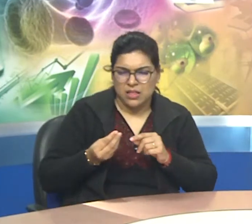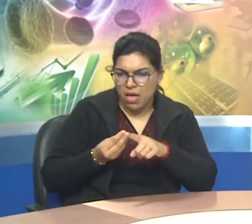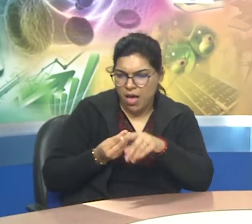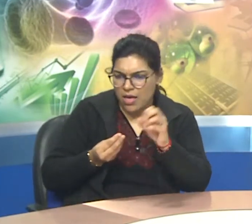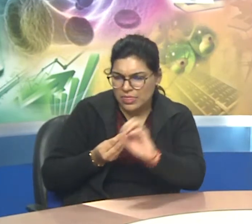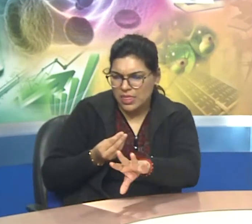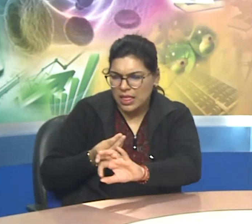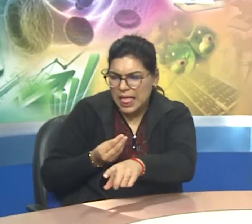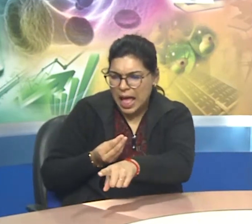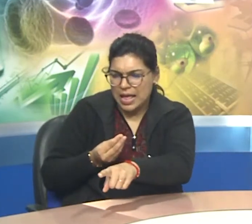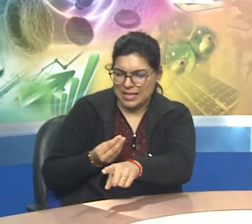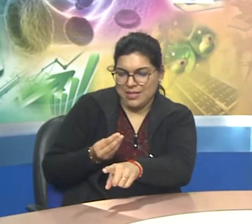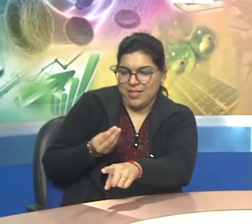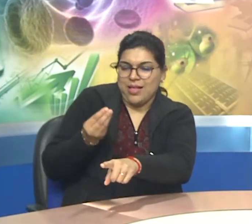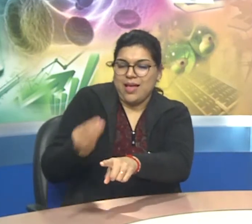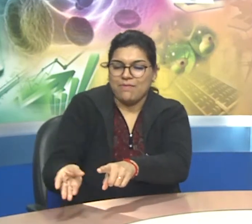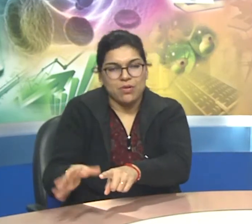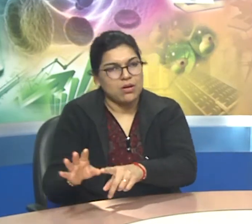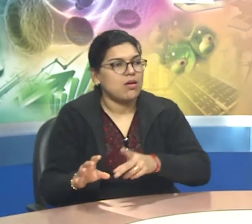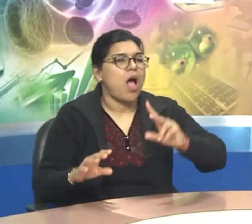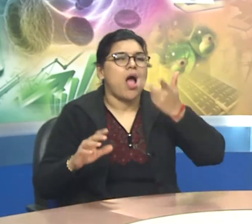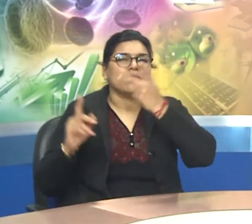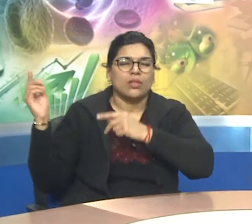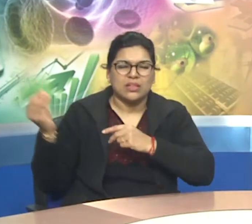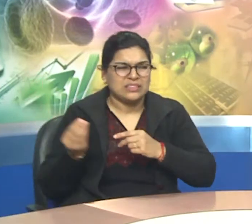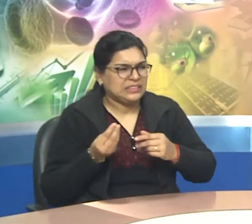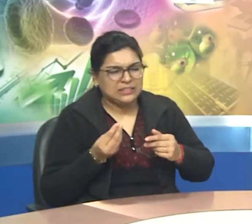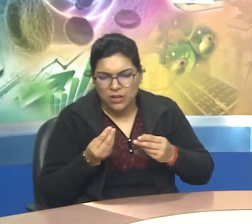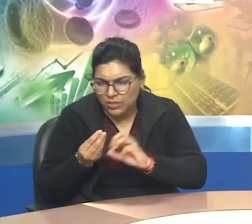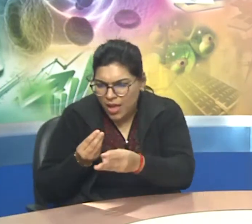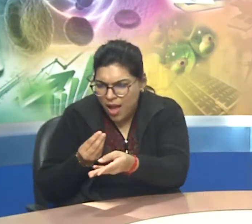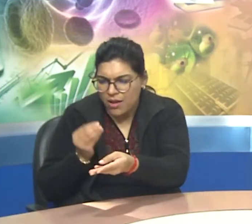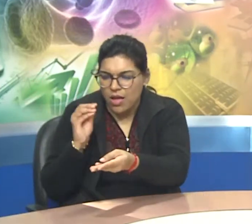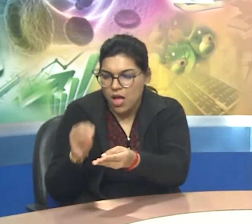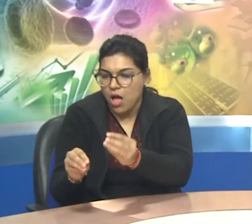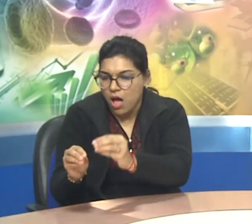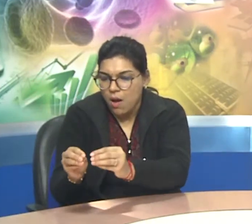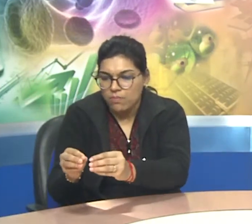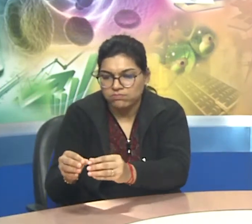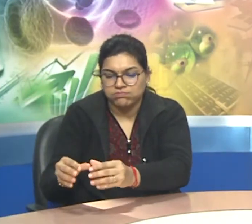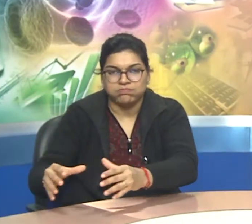of it. And we should try to avoid